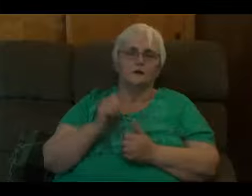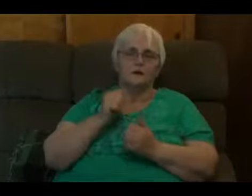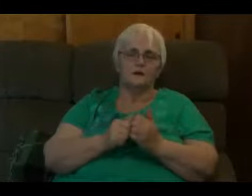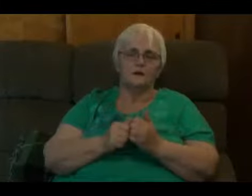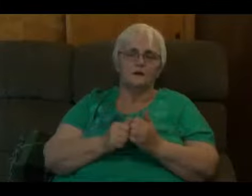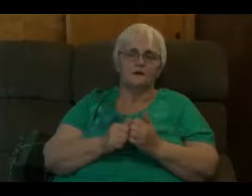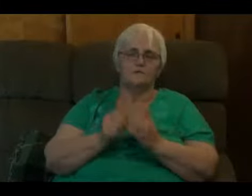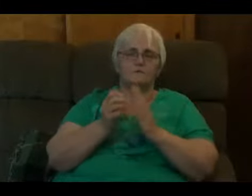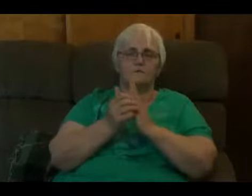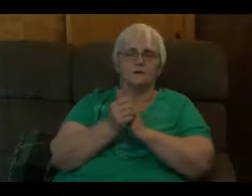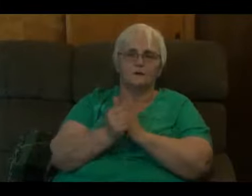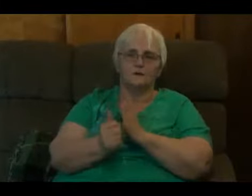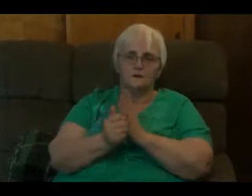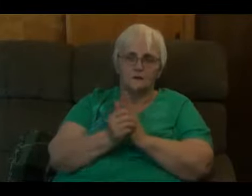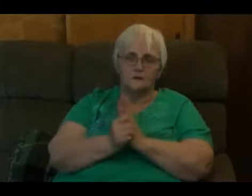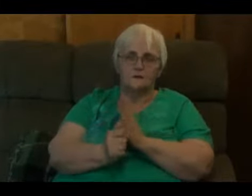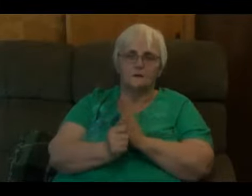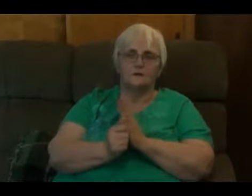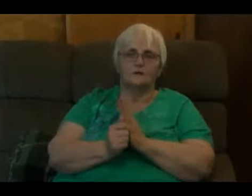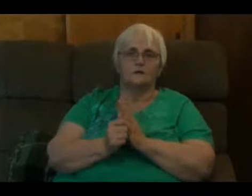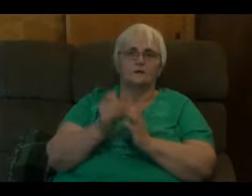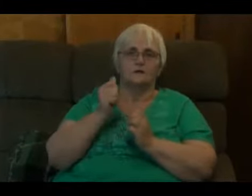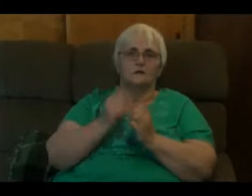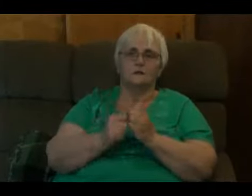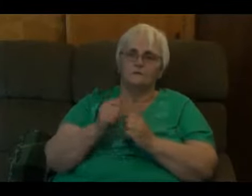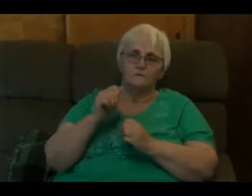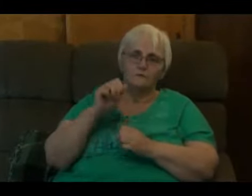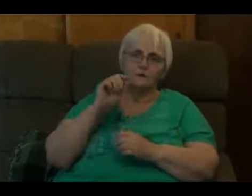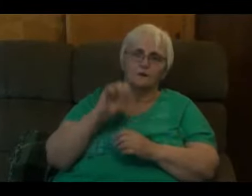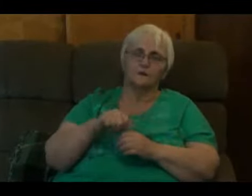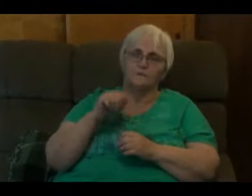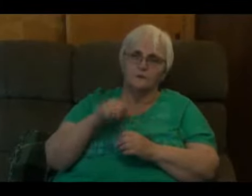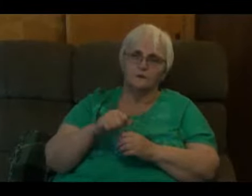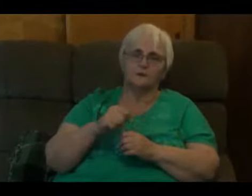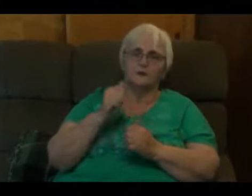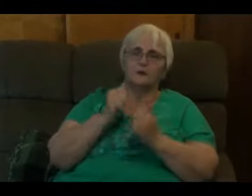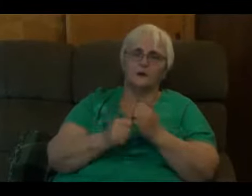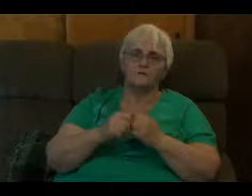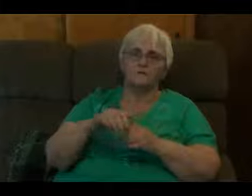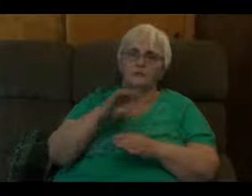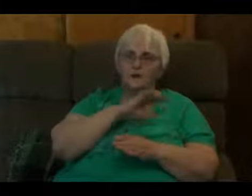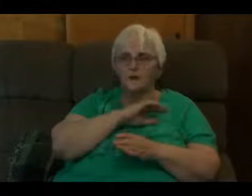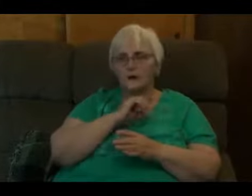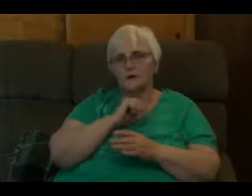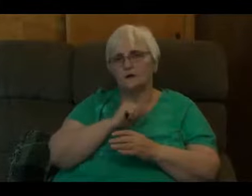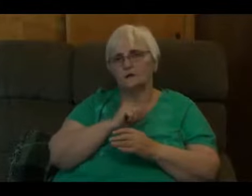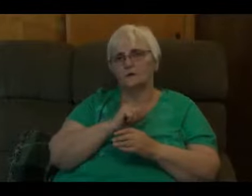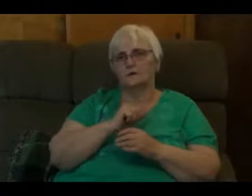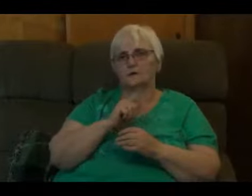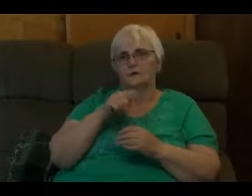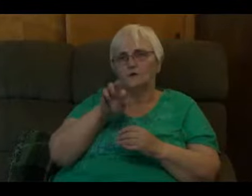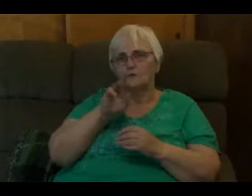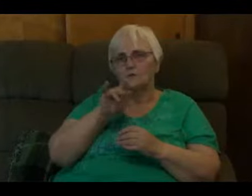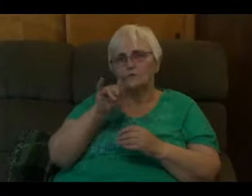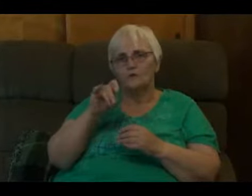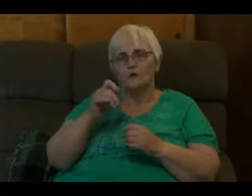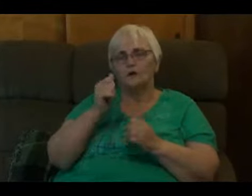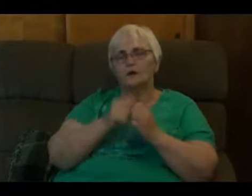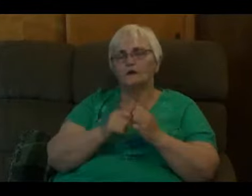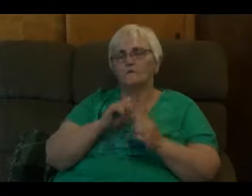talent, every ability, every character trait, every personality trait that God